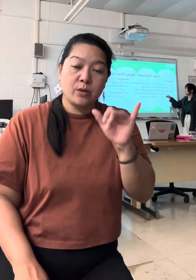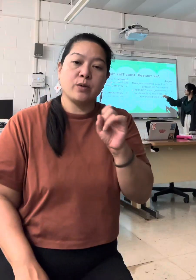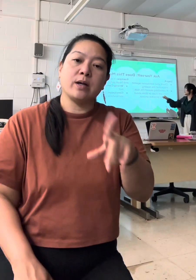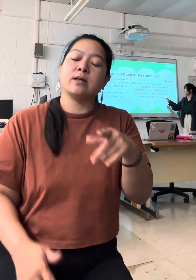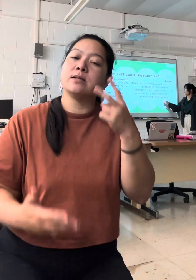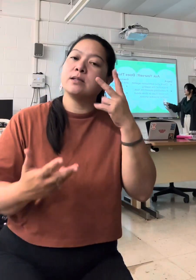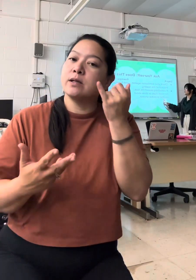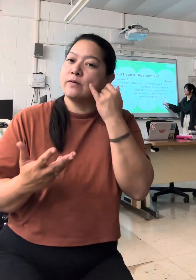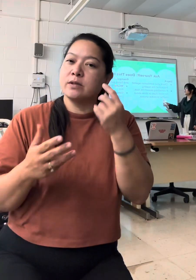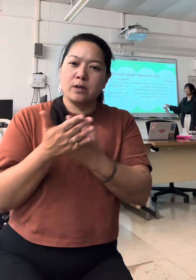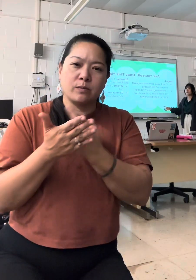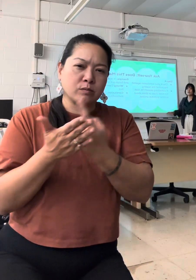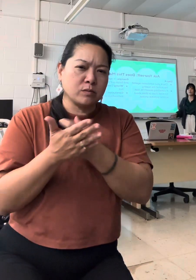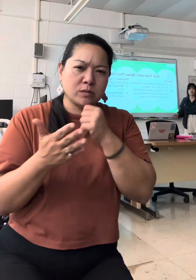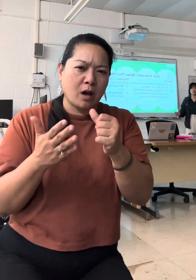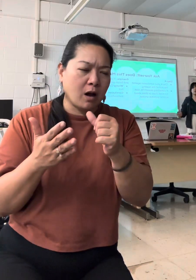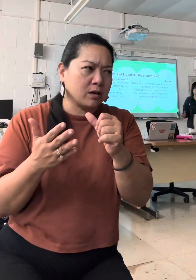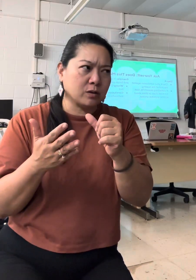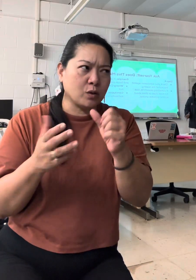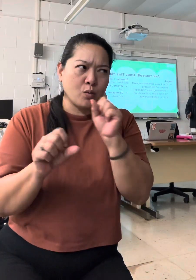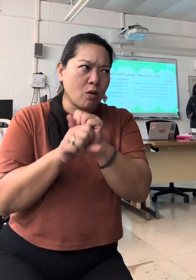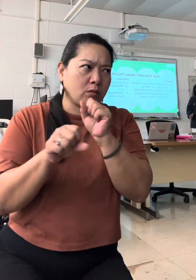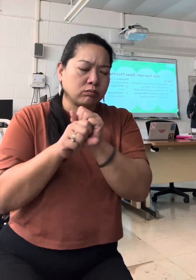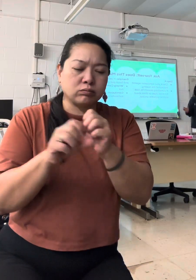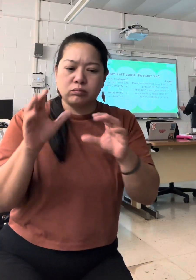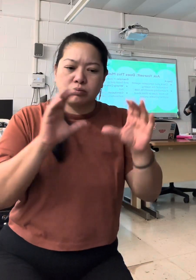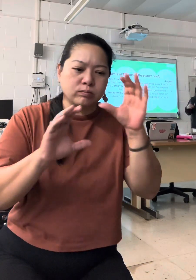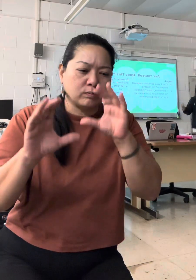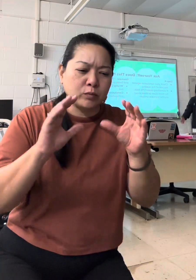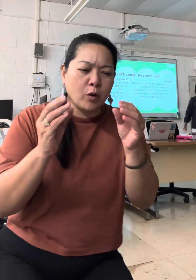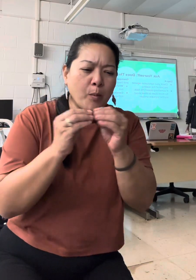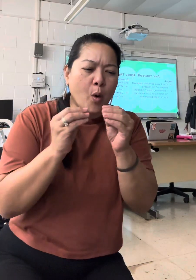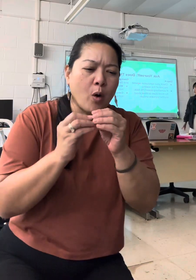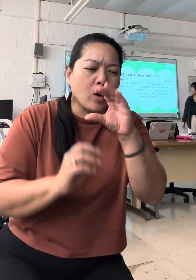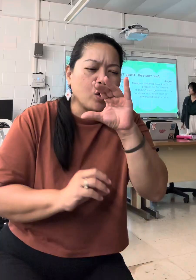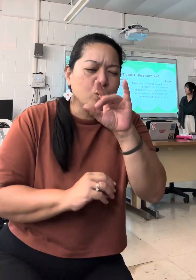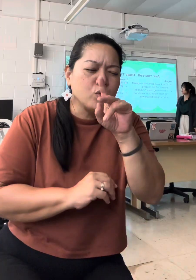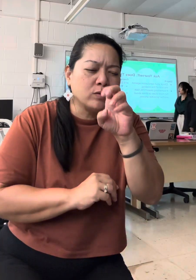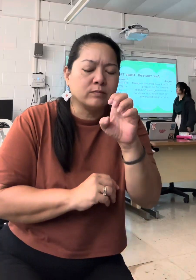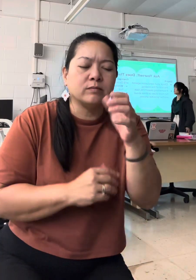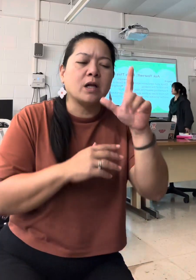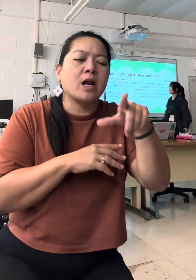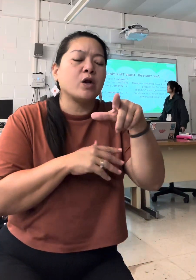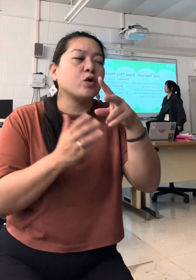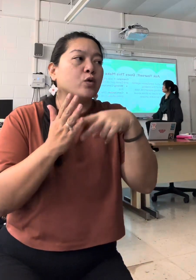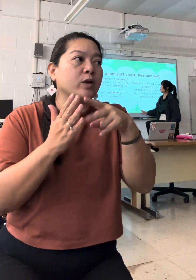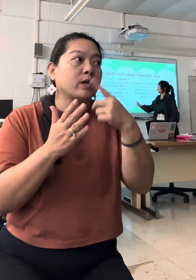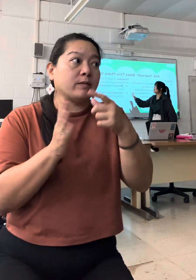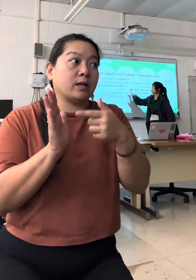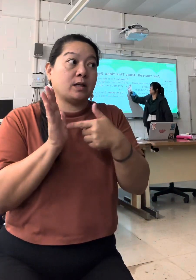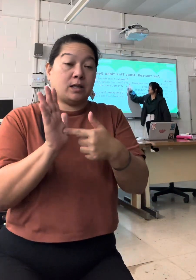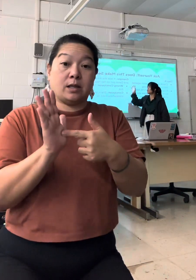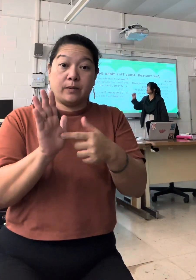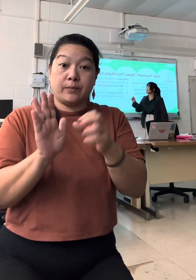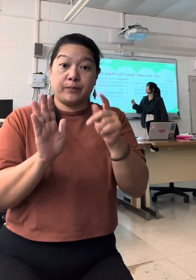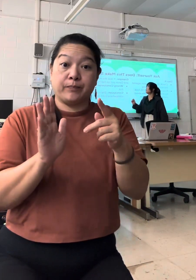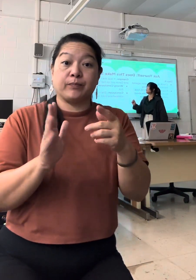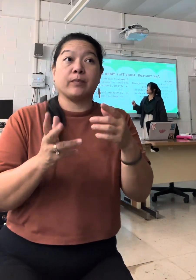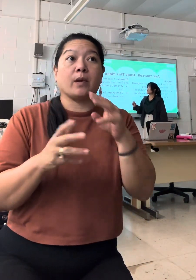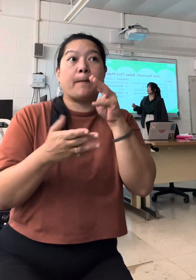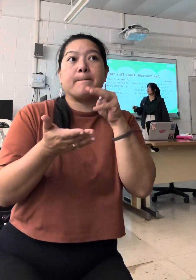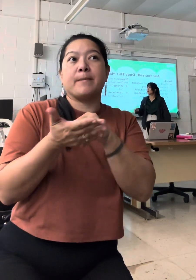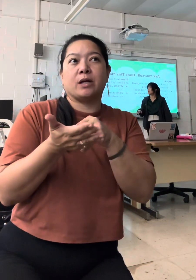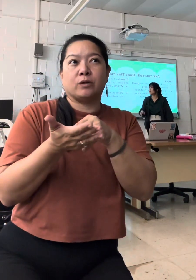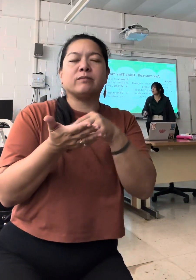if something doesn't fit, look for more clues later on in the reading. Right, so here's an example. It was the middle